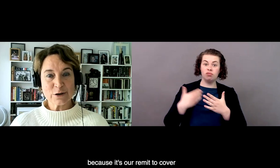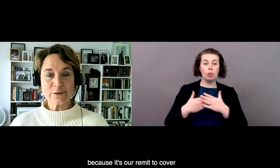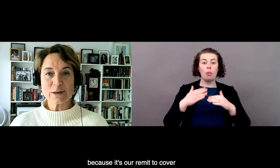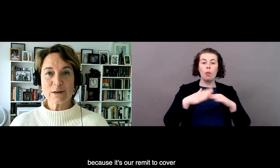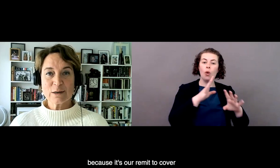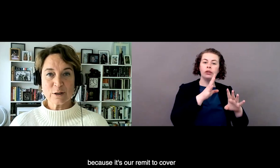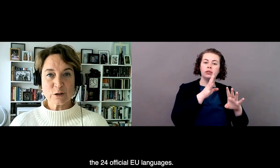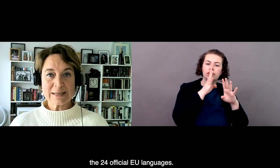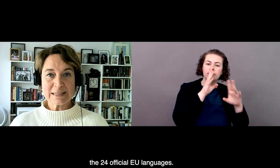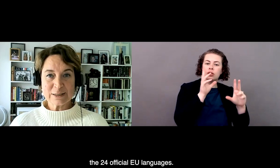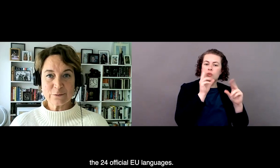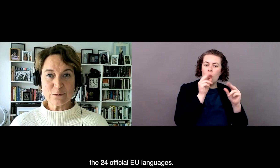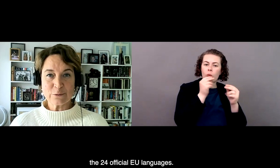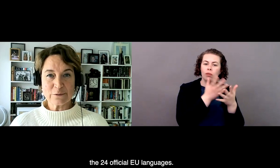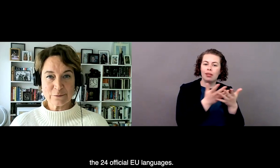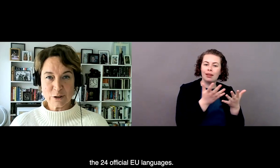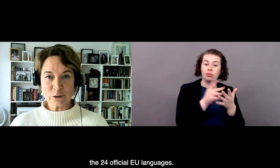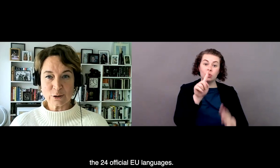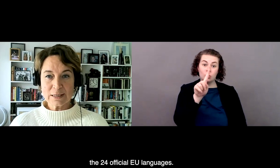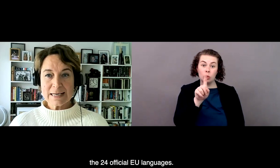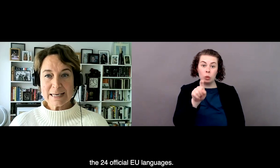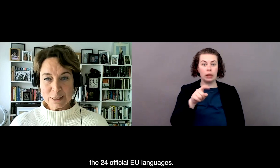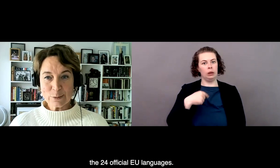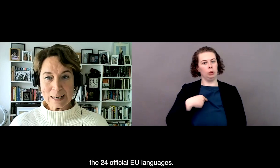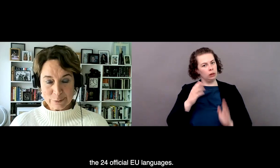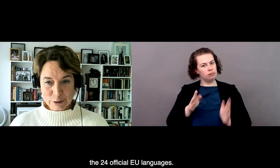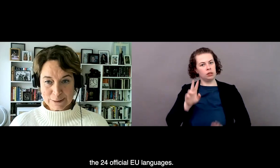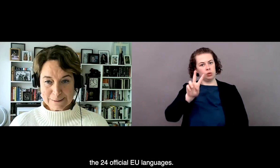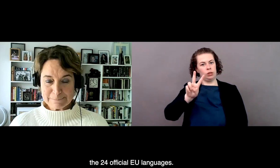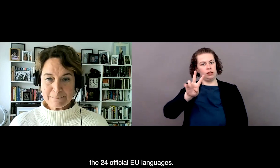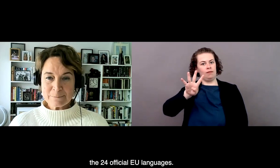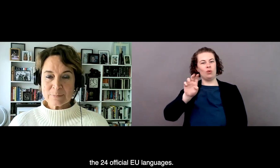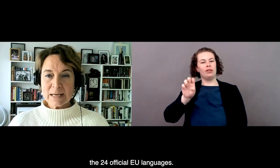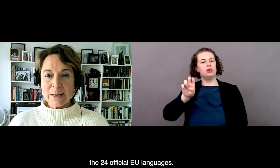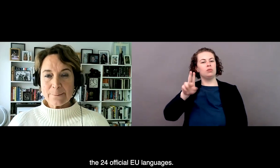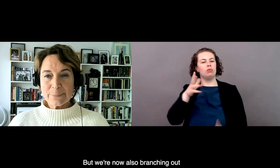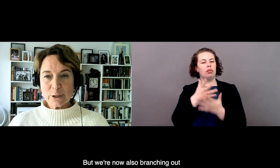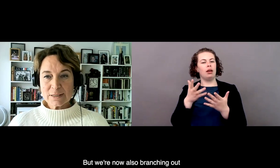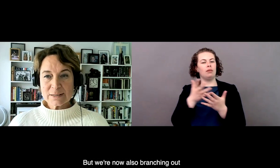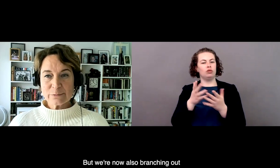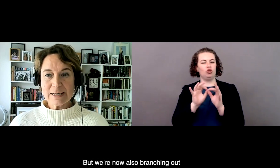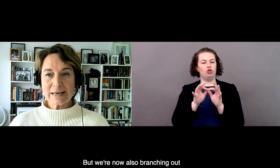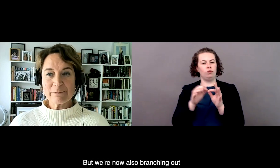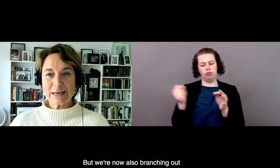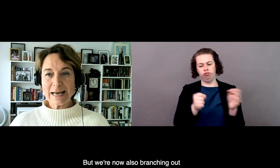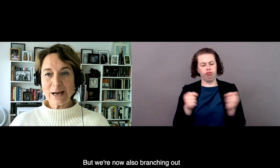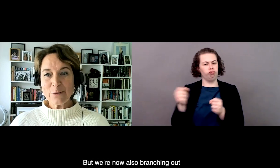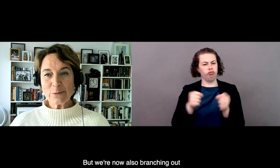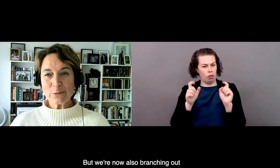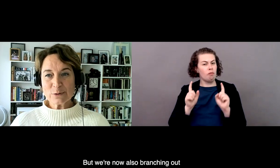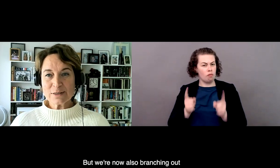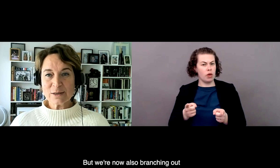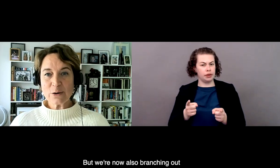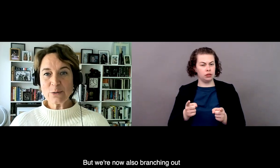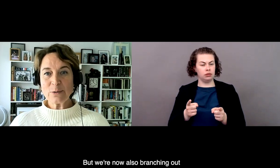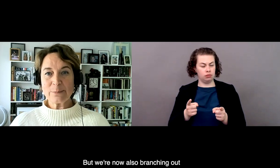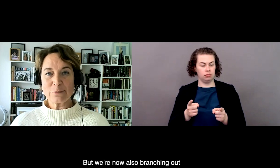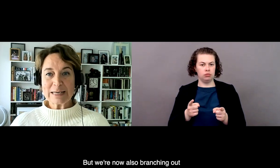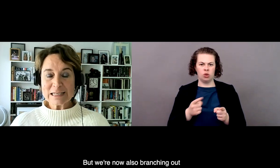cover the 24 official EU languages. But we're now also branching